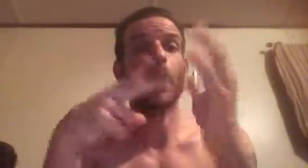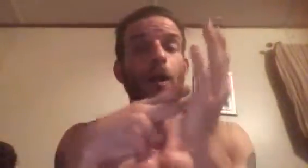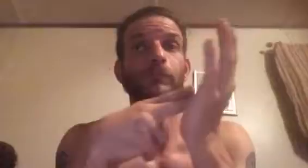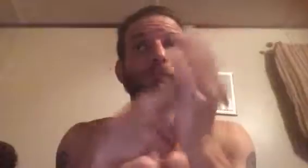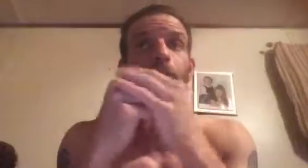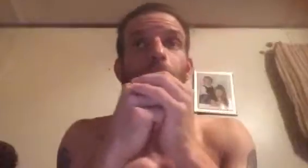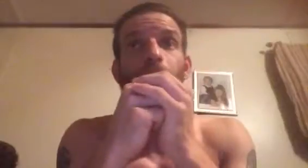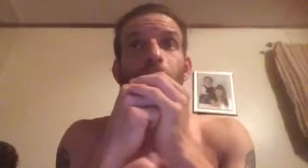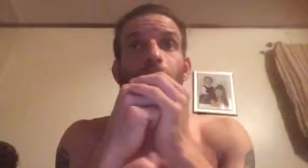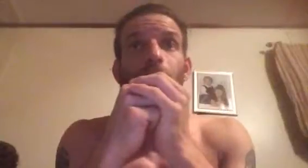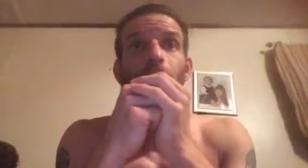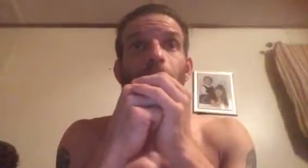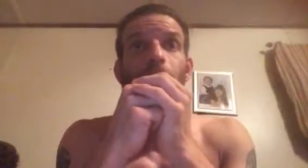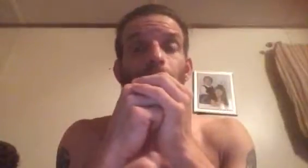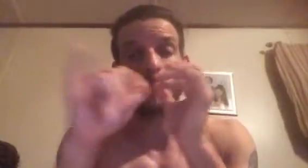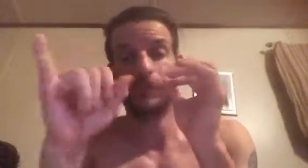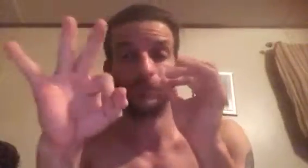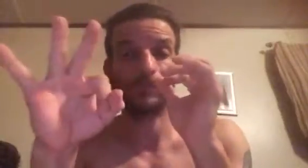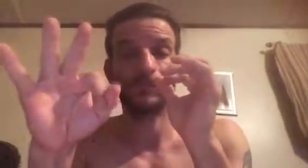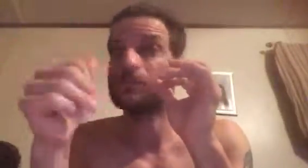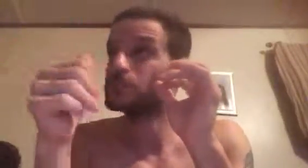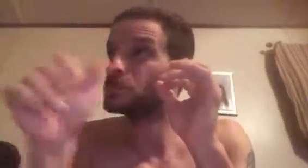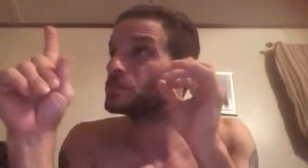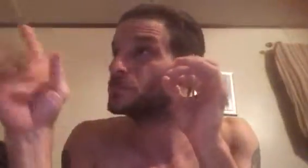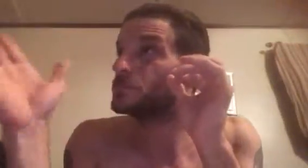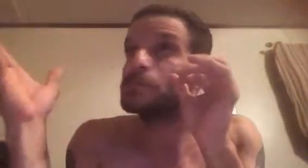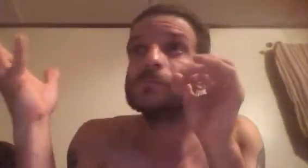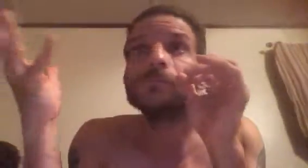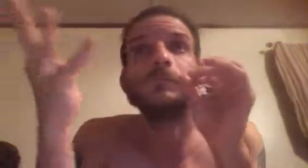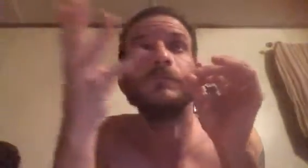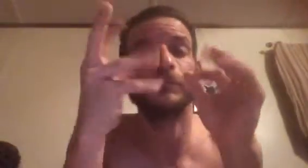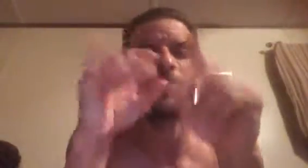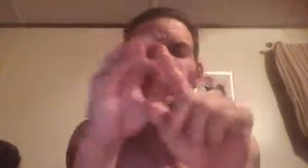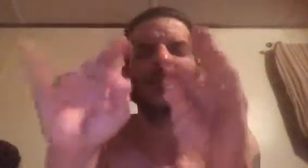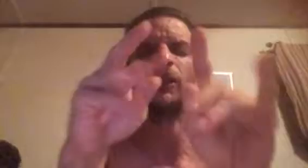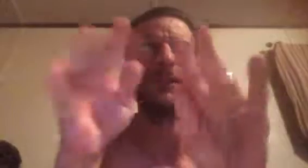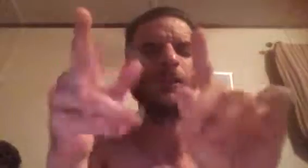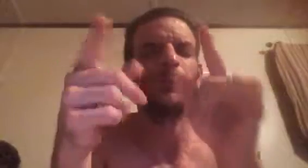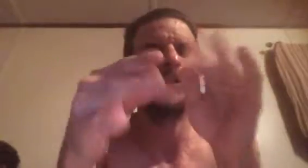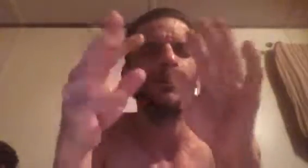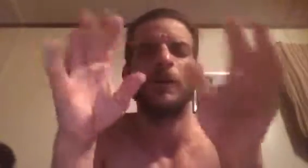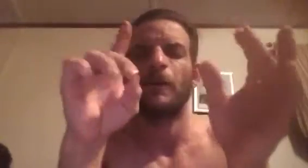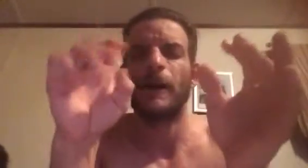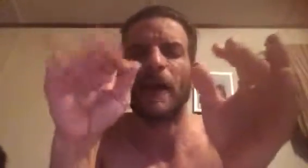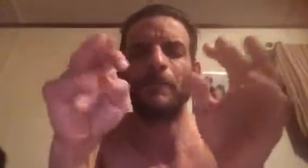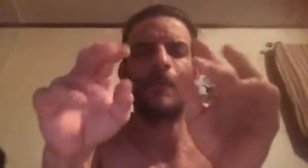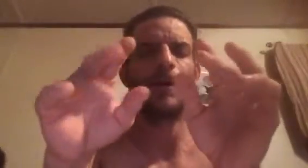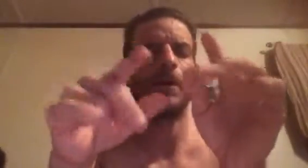look at the speed. 280 miles an hour. That's top speed of the entire meet. Banks Brooks pass. The weekend comes at the wrong time. Bill Litton comes